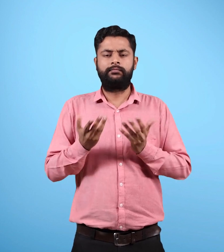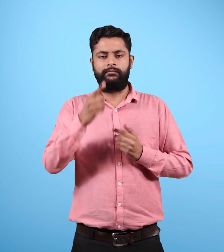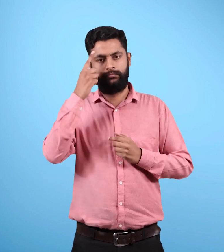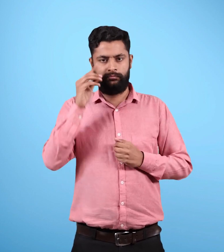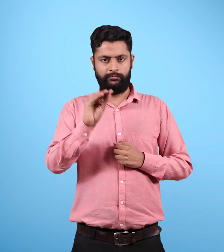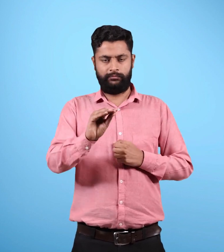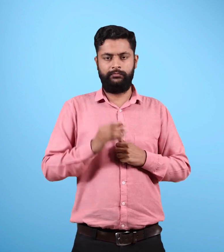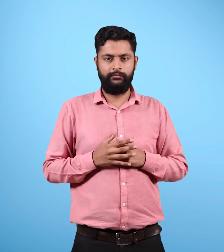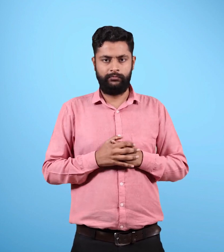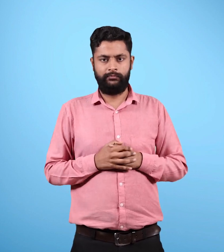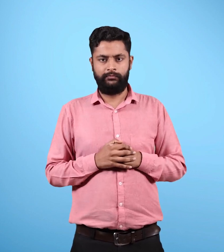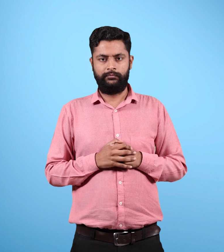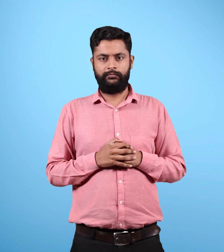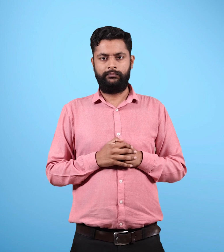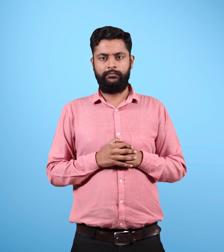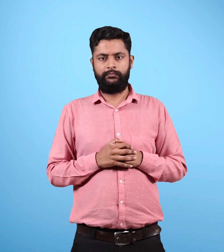from blank.